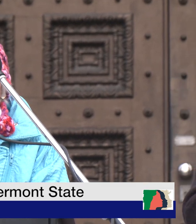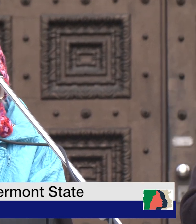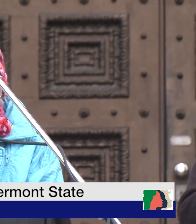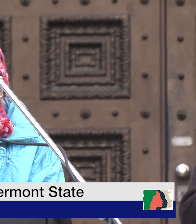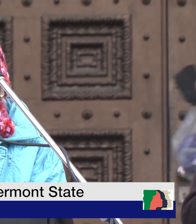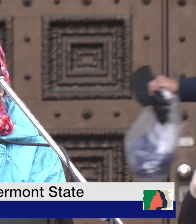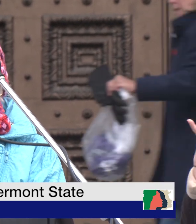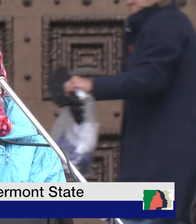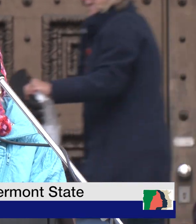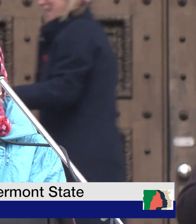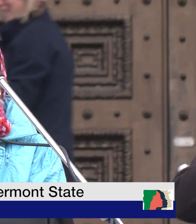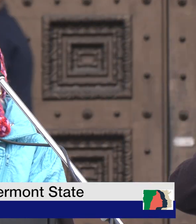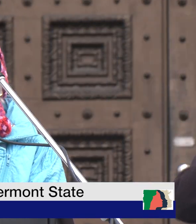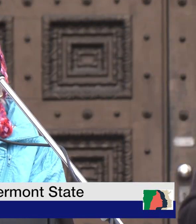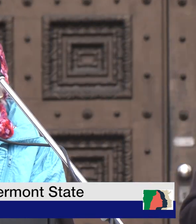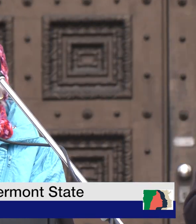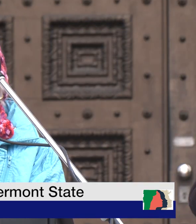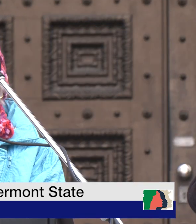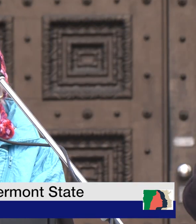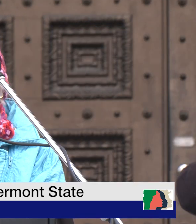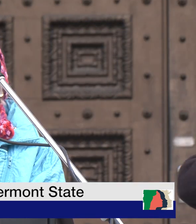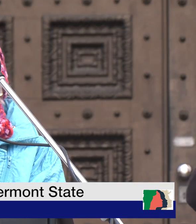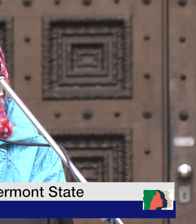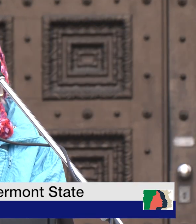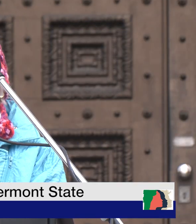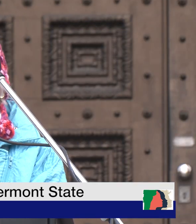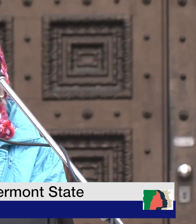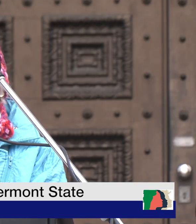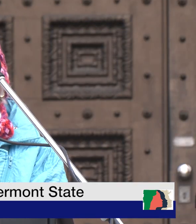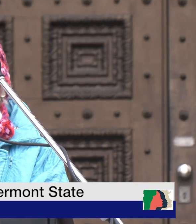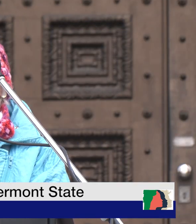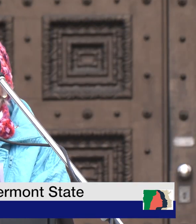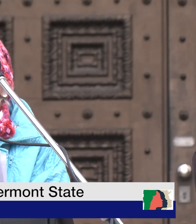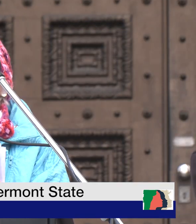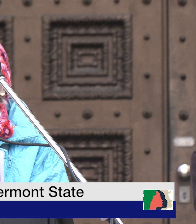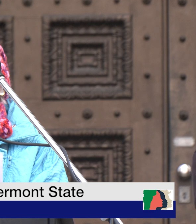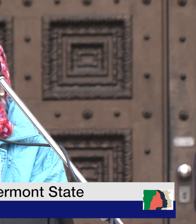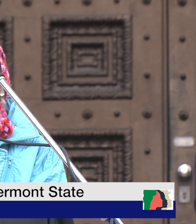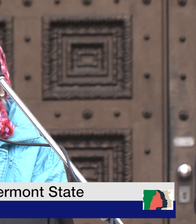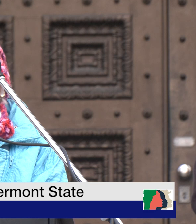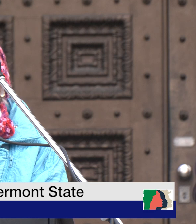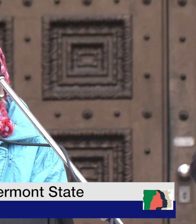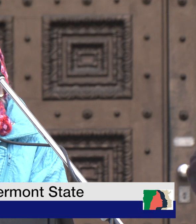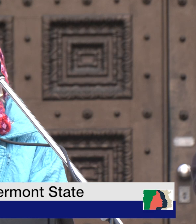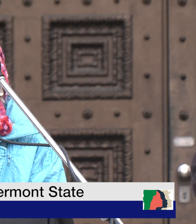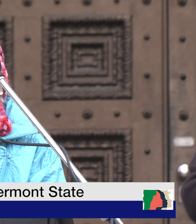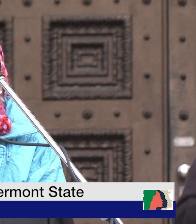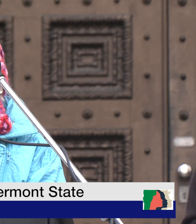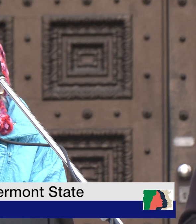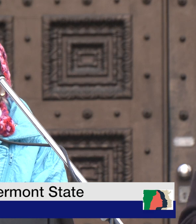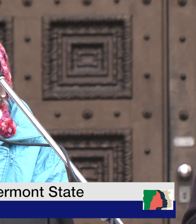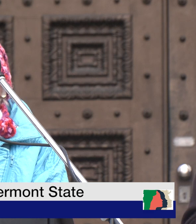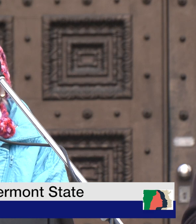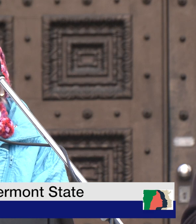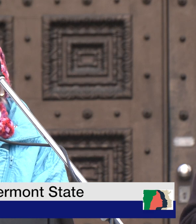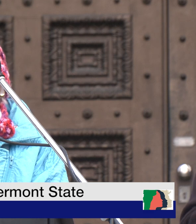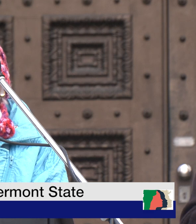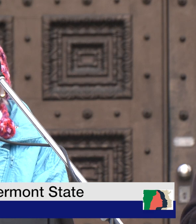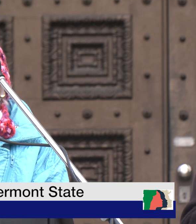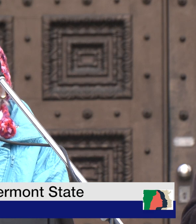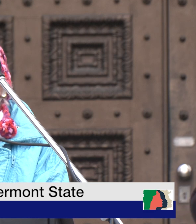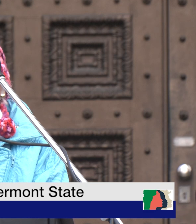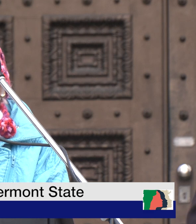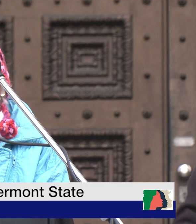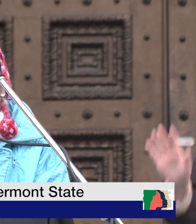ambassadors. And if you need anything or have any questions, please reach out to them. Thank you. Across the nation